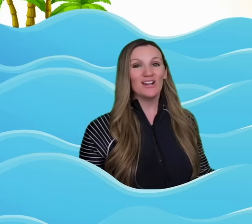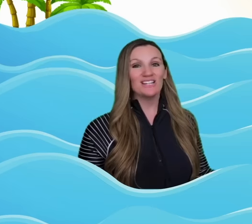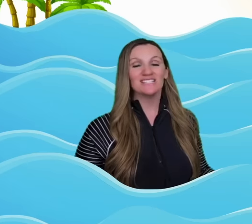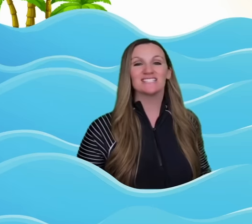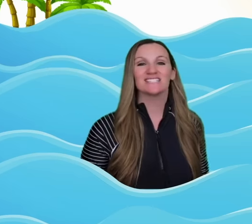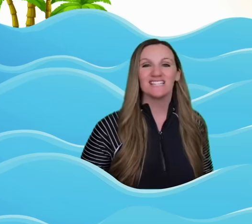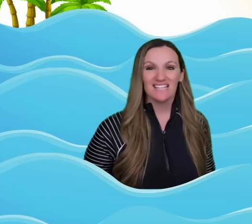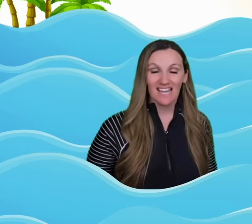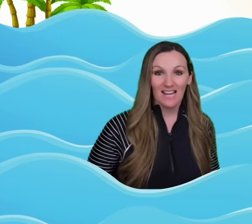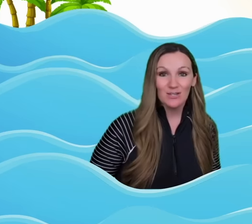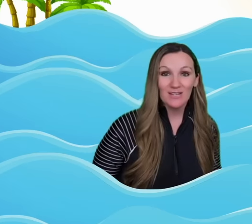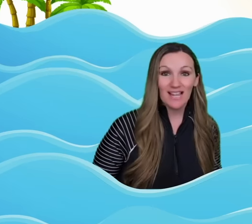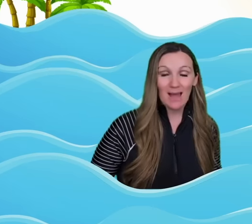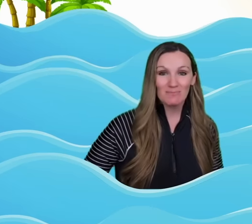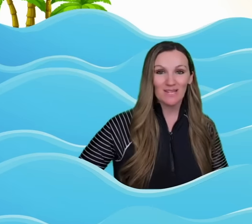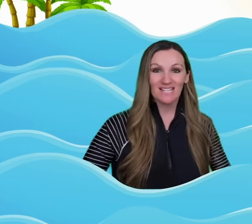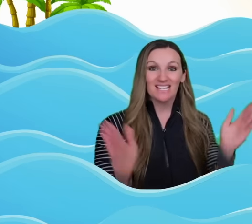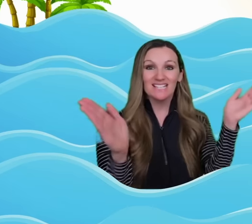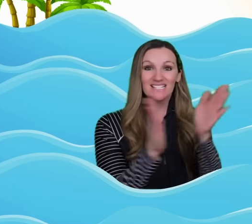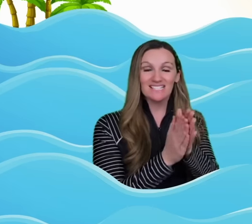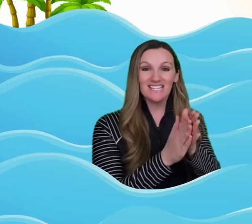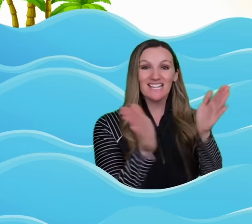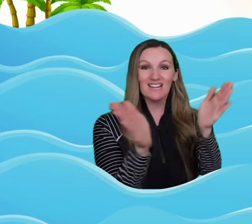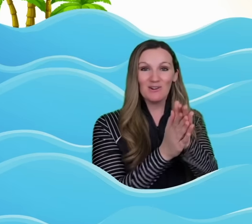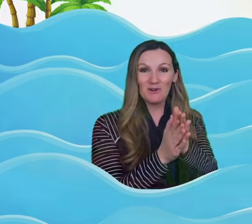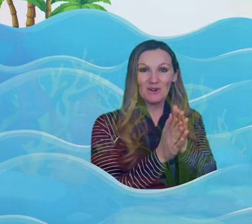Seahorse. Can you clap it?